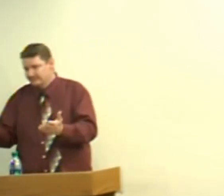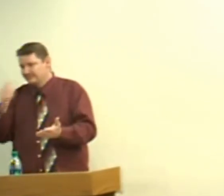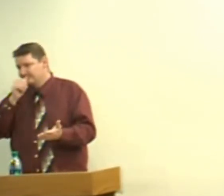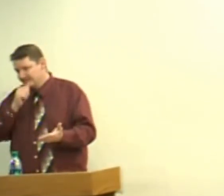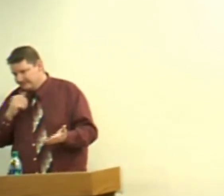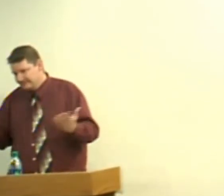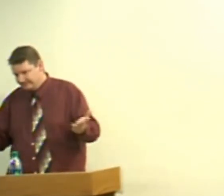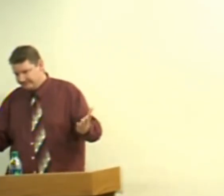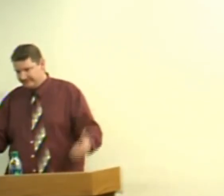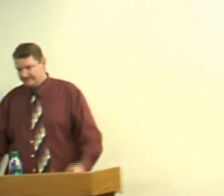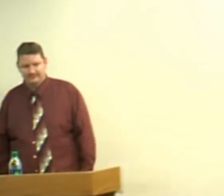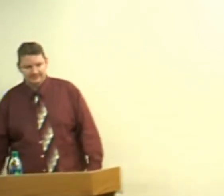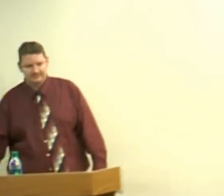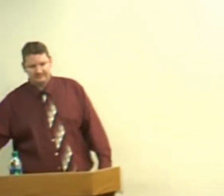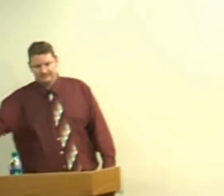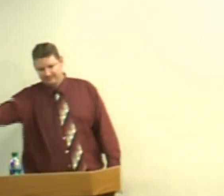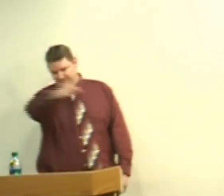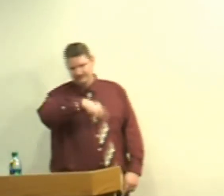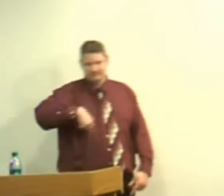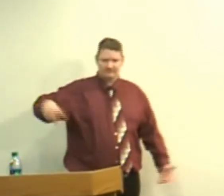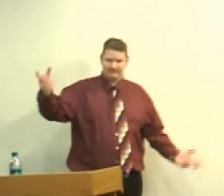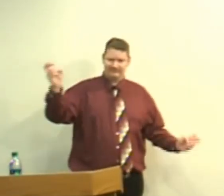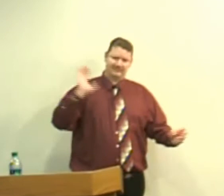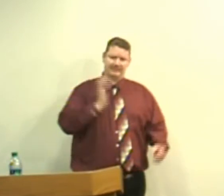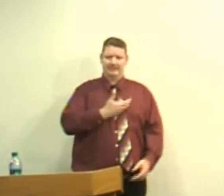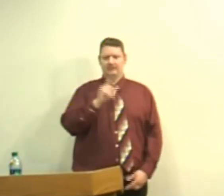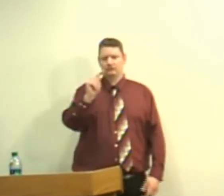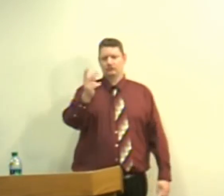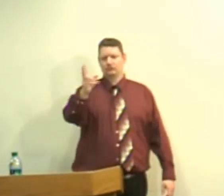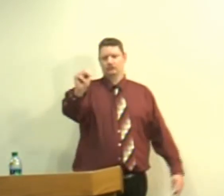sacrifice. We should be patient with our suffering. All of us.